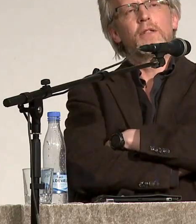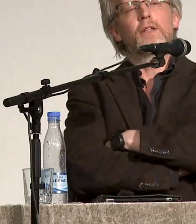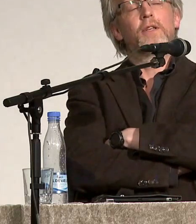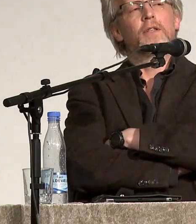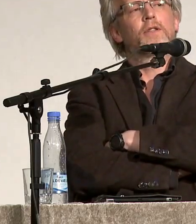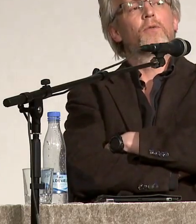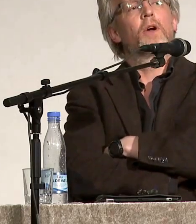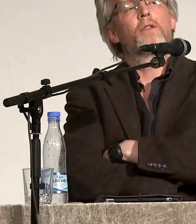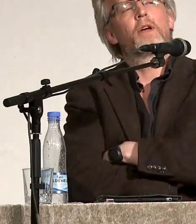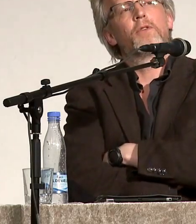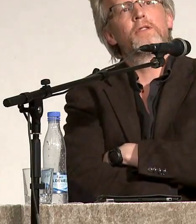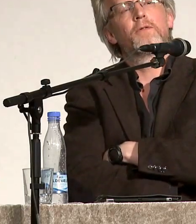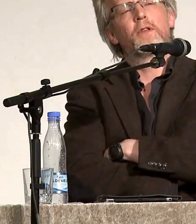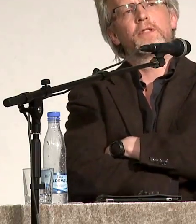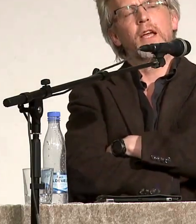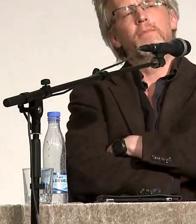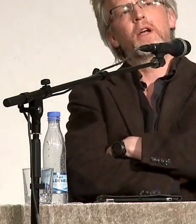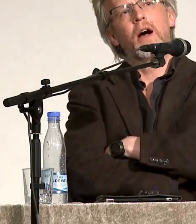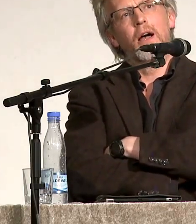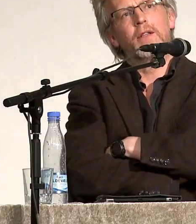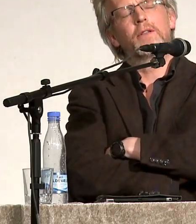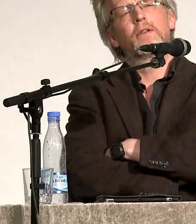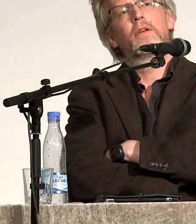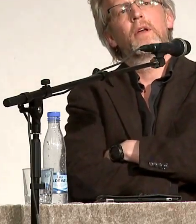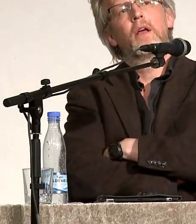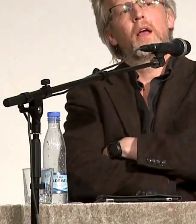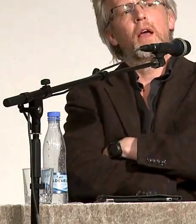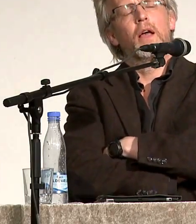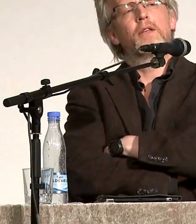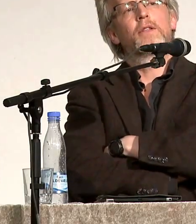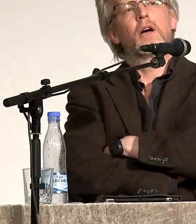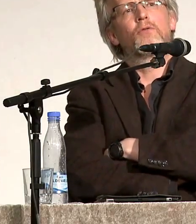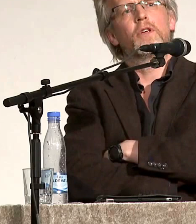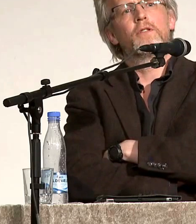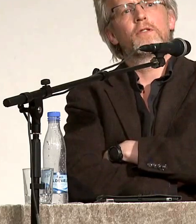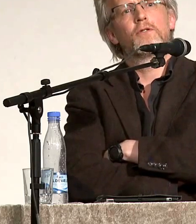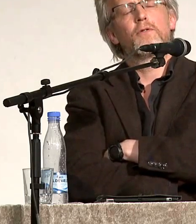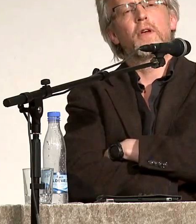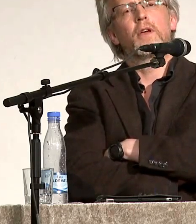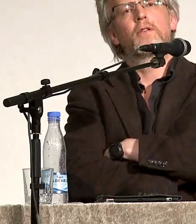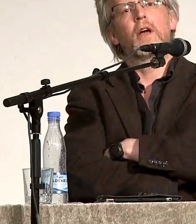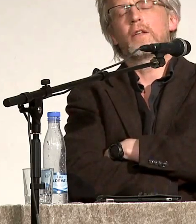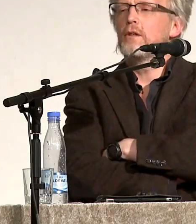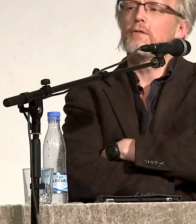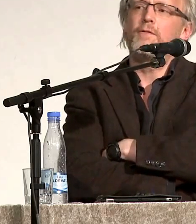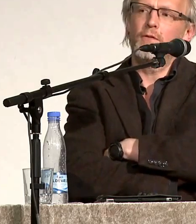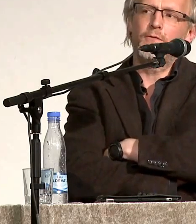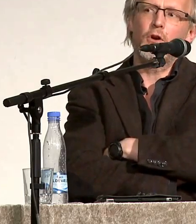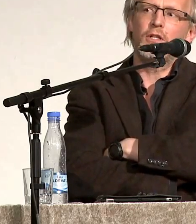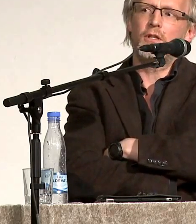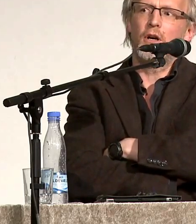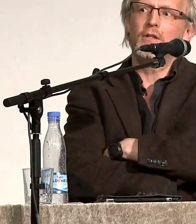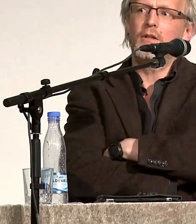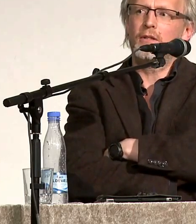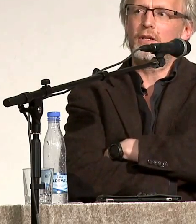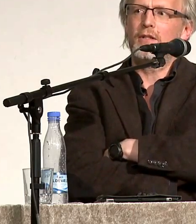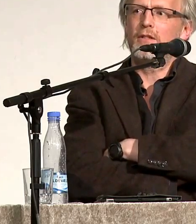doesn't exist. Well, the reasons of the same kind as our reasons to think that the phlogiston doesn't